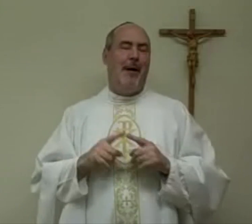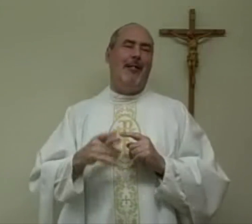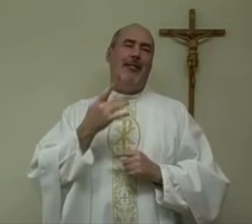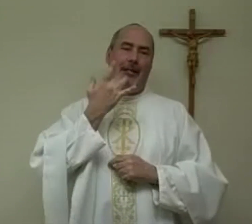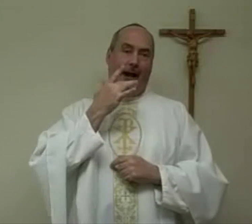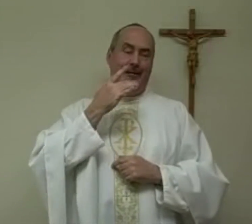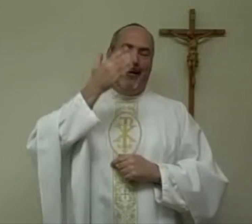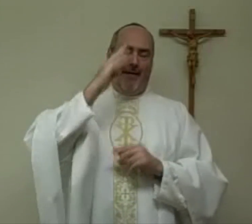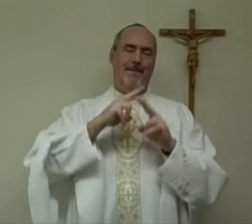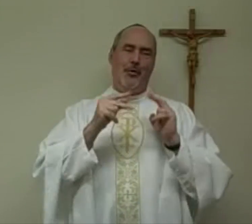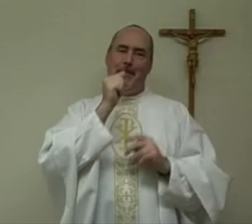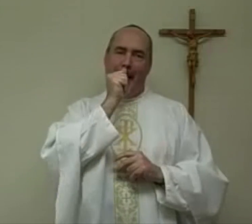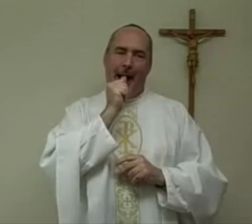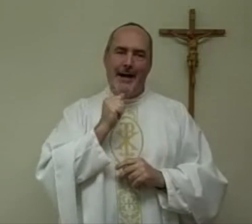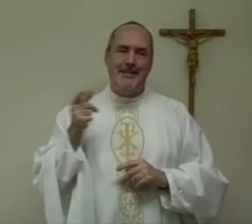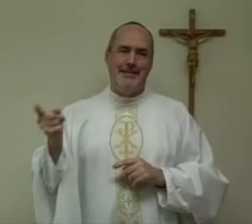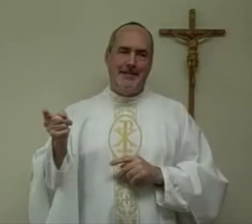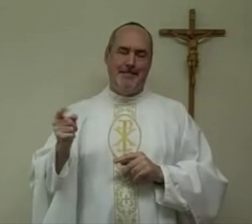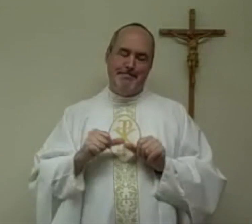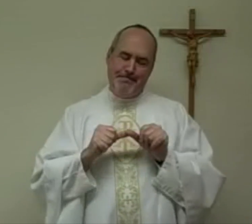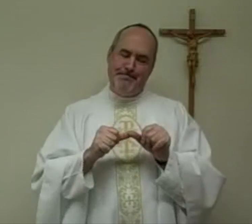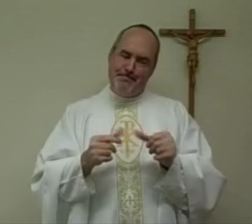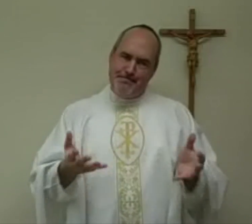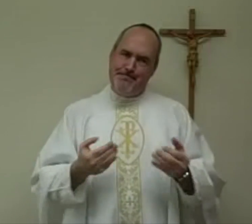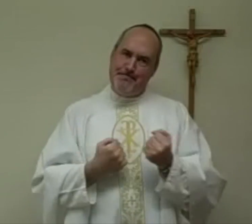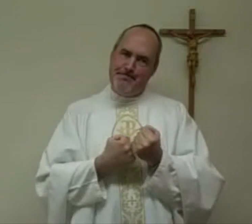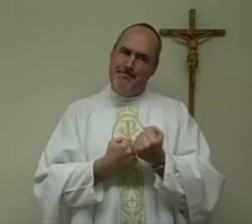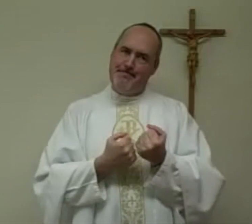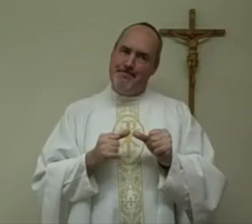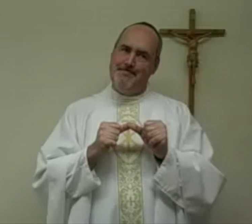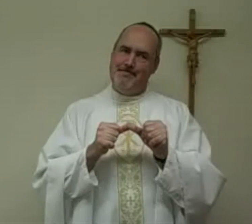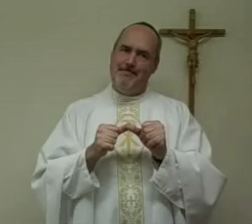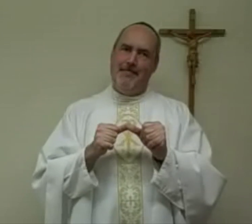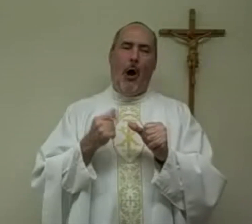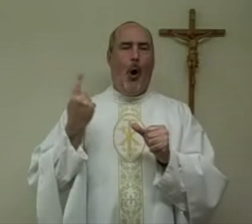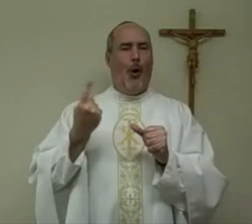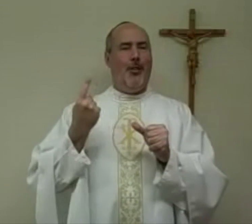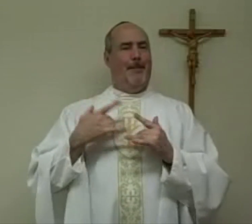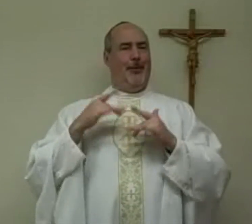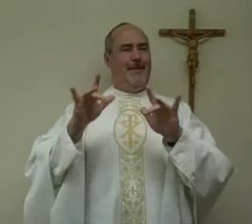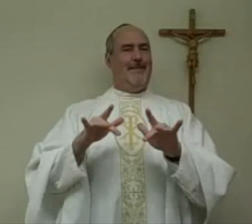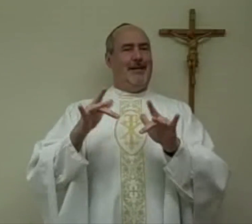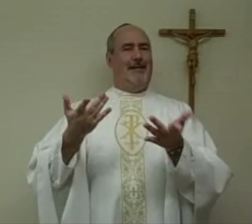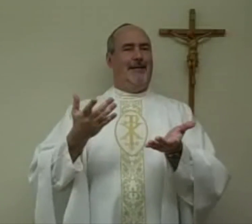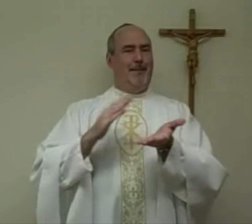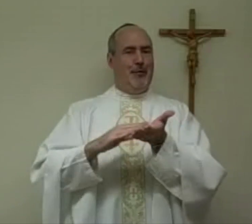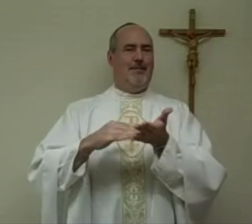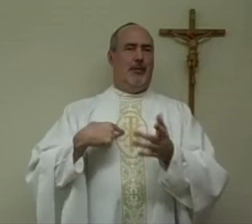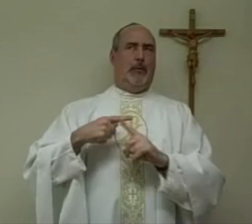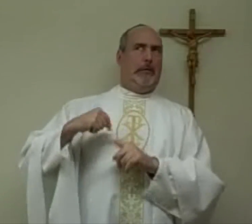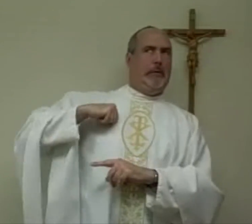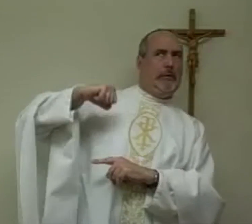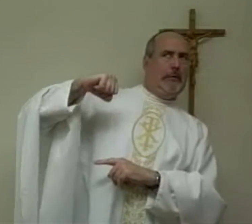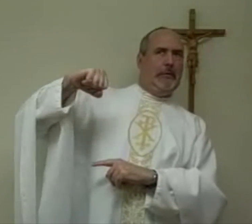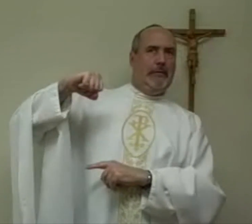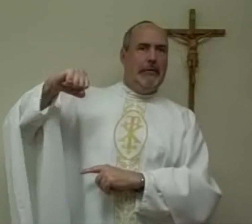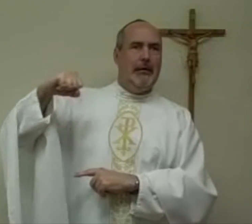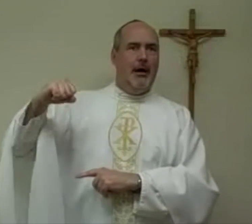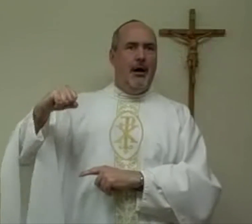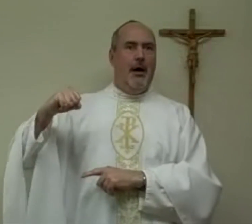wish I could trust Him more at times. But He's very patient and always there and always supporting me, always merciful,